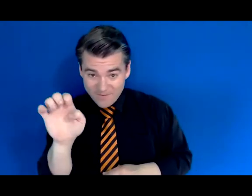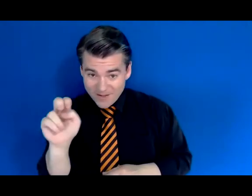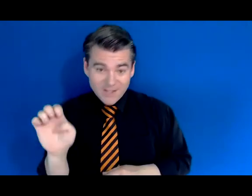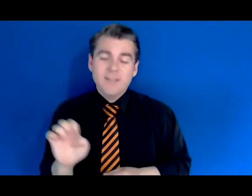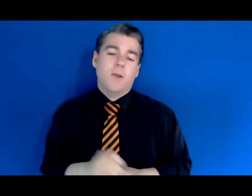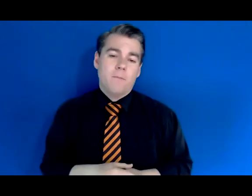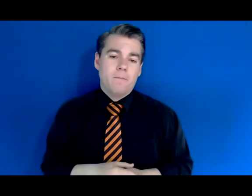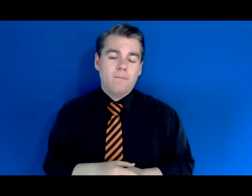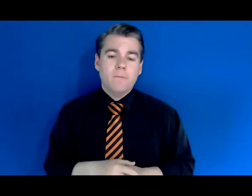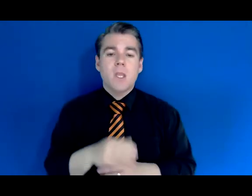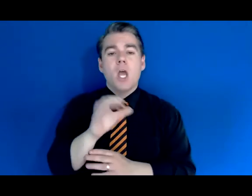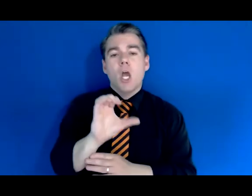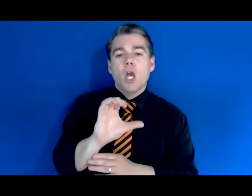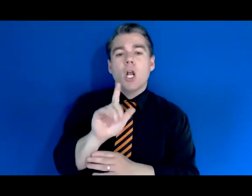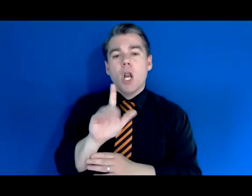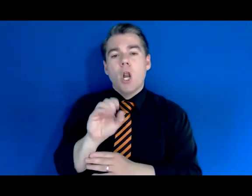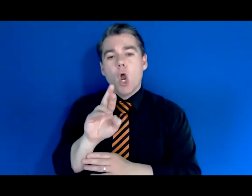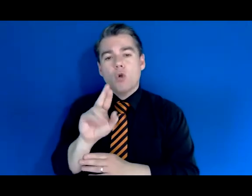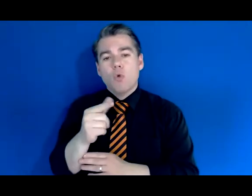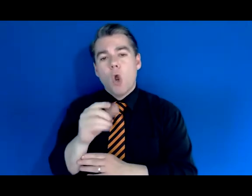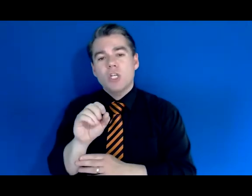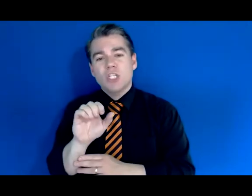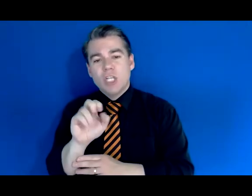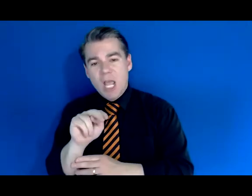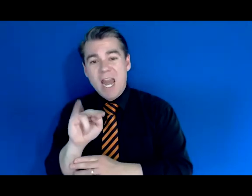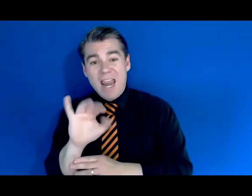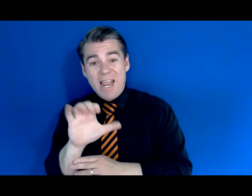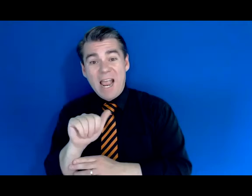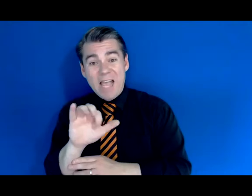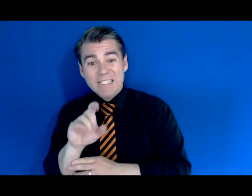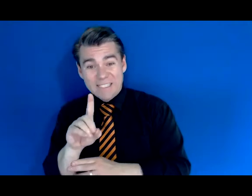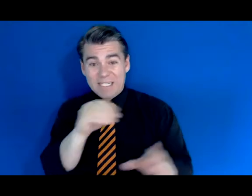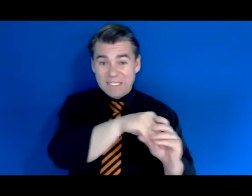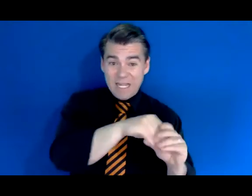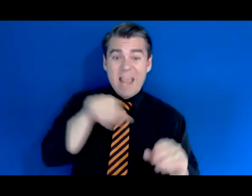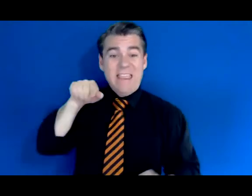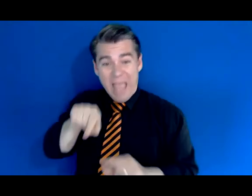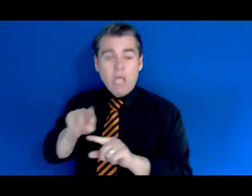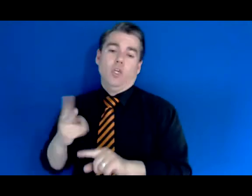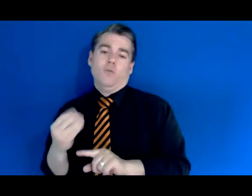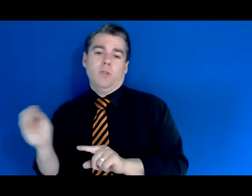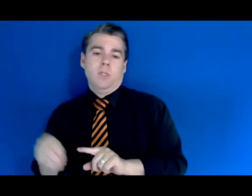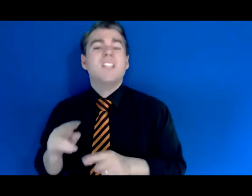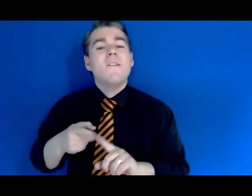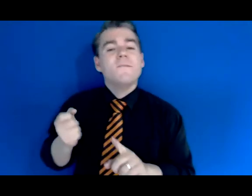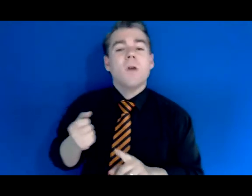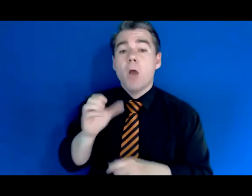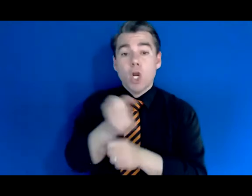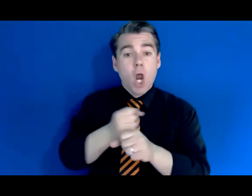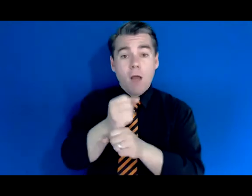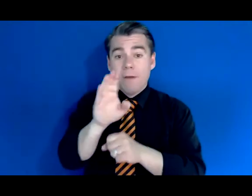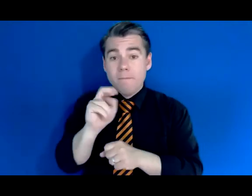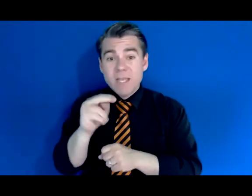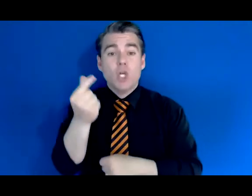chlorogenic acid. It comes from green coffee beans. So it is a very,